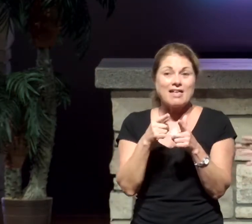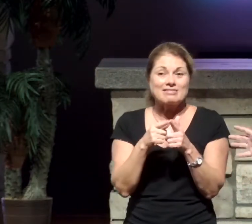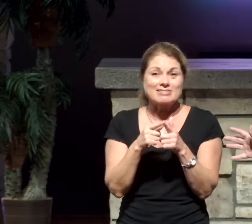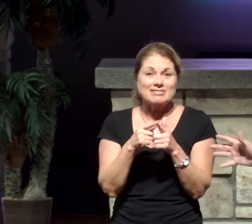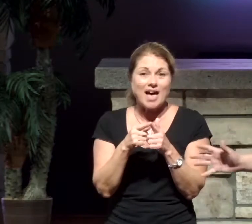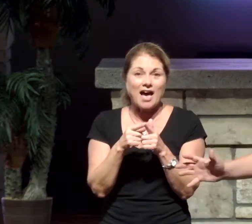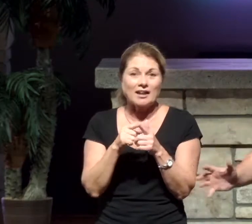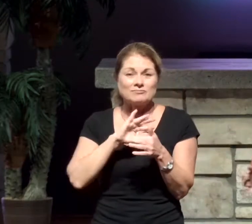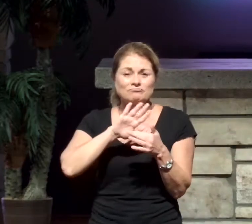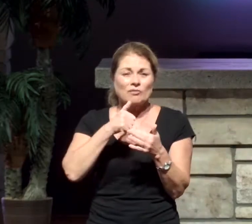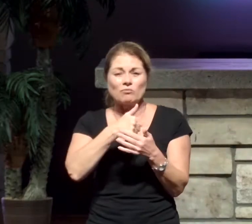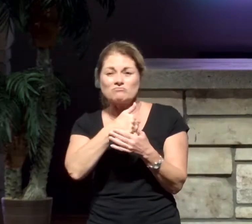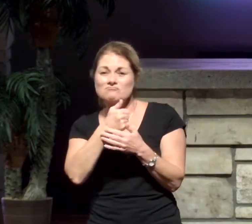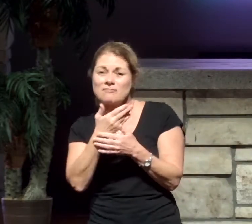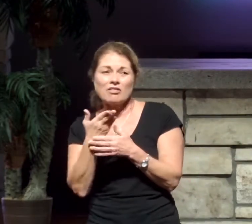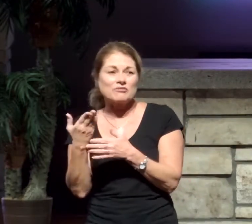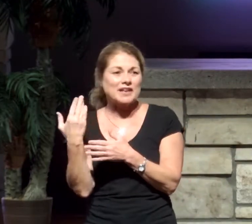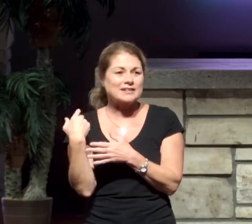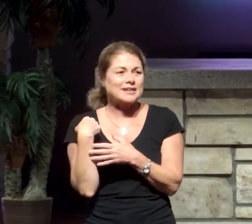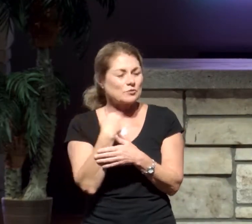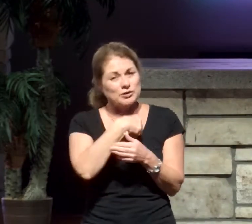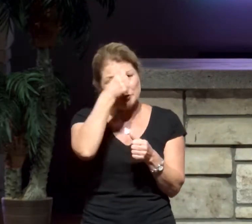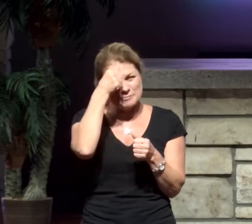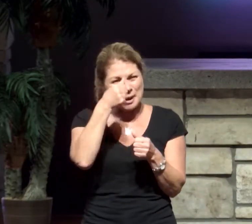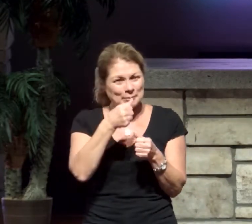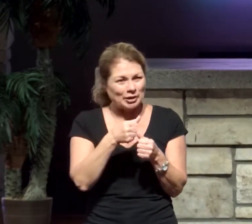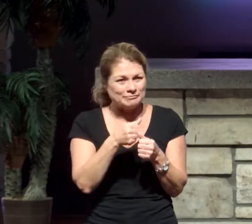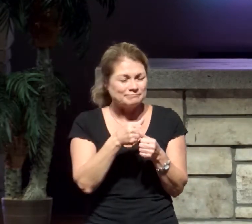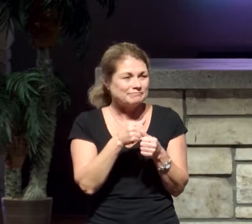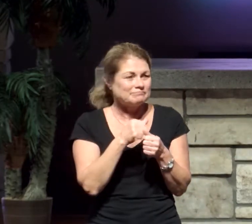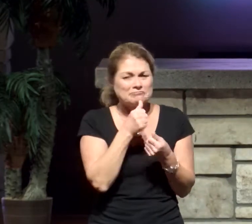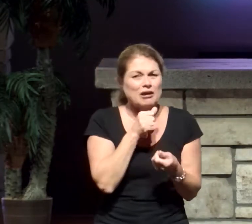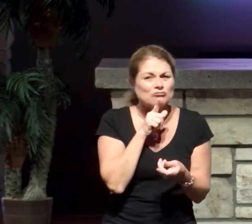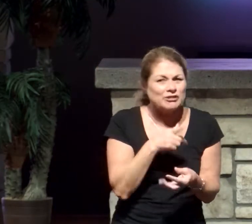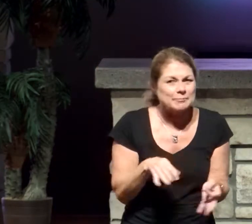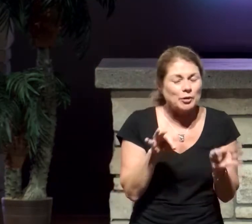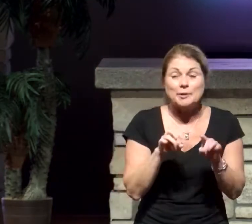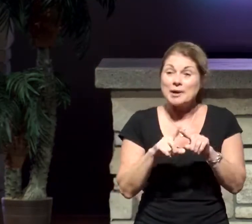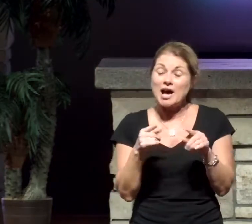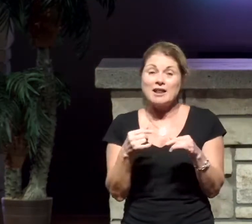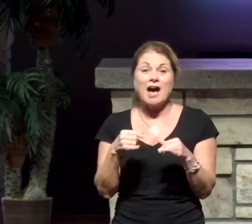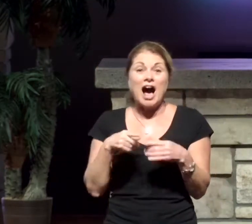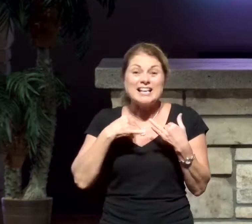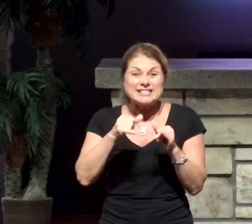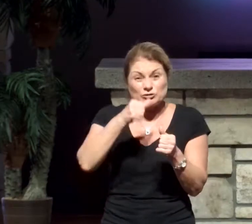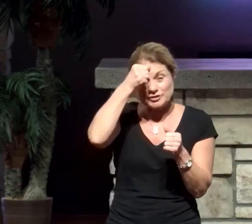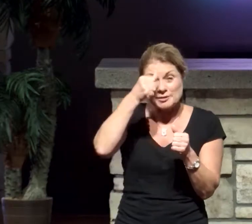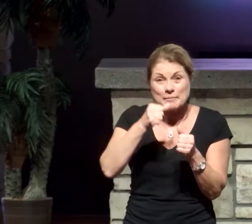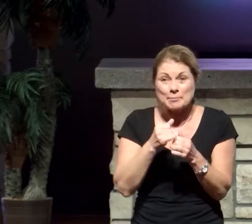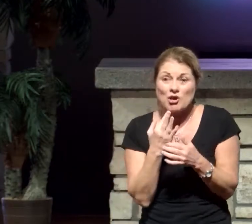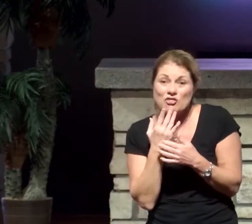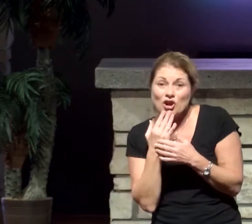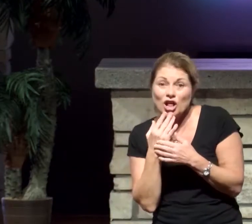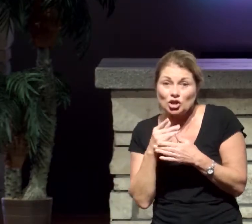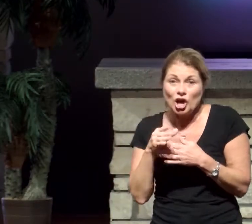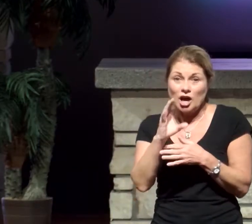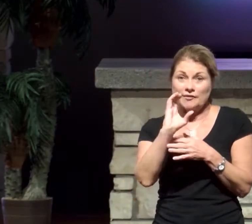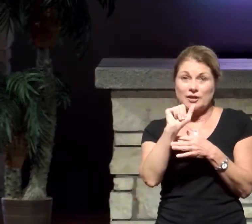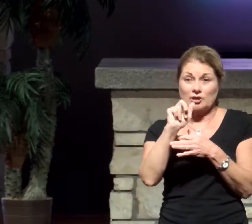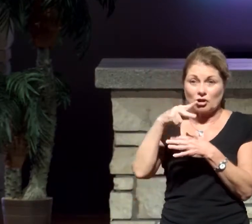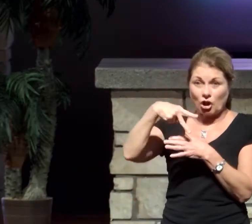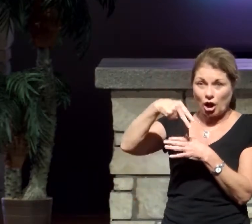all these other random things that we remember. Like, to this day, I still remember the color of the carpet of the home daycare that I was at when